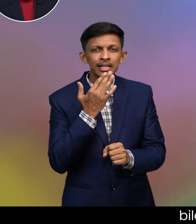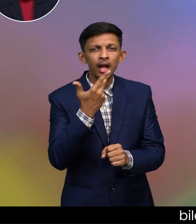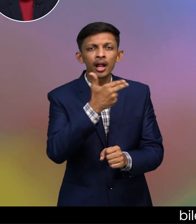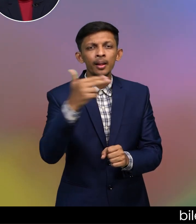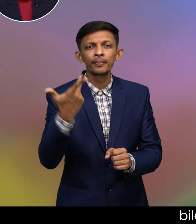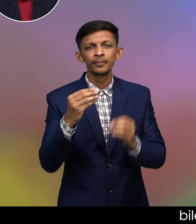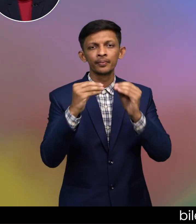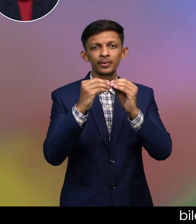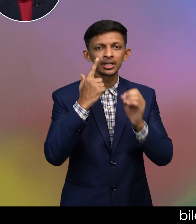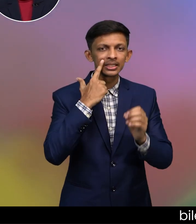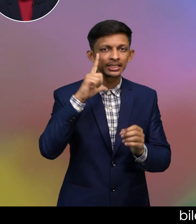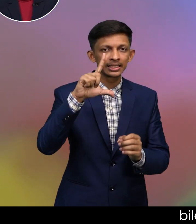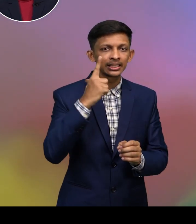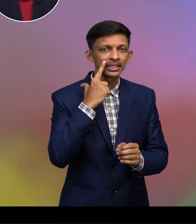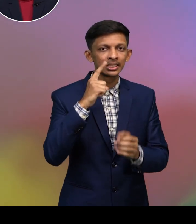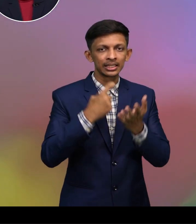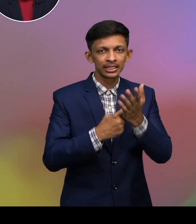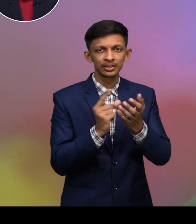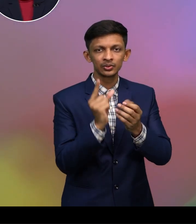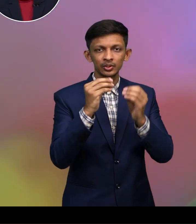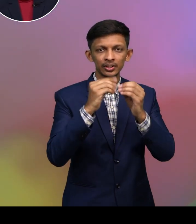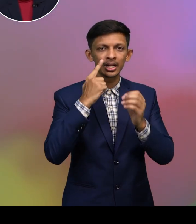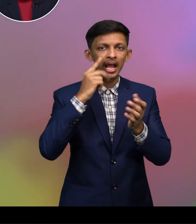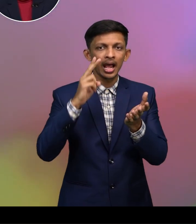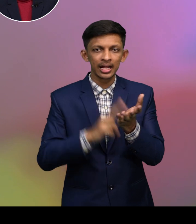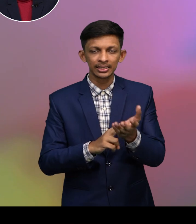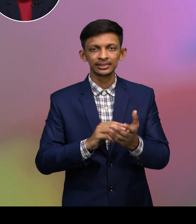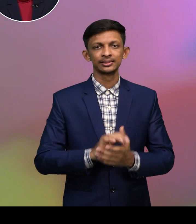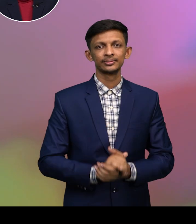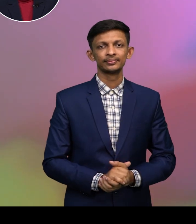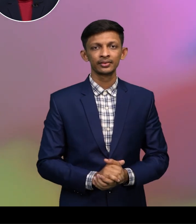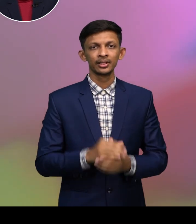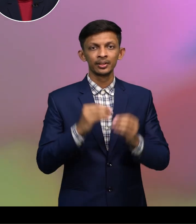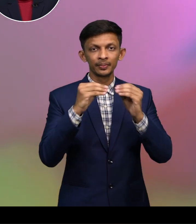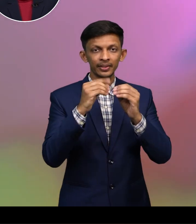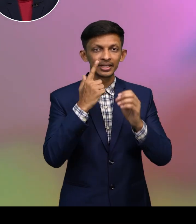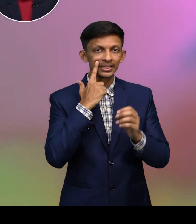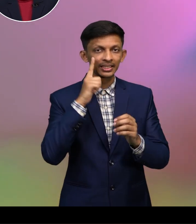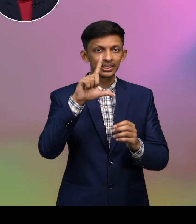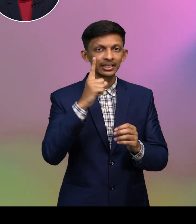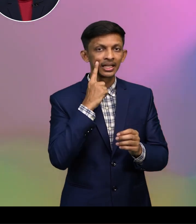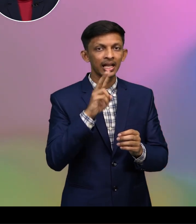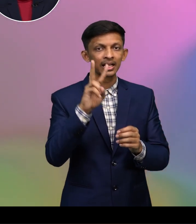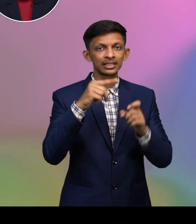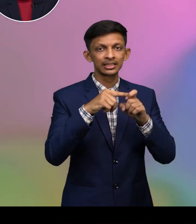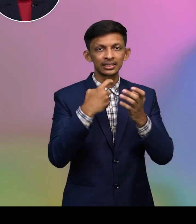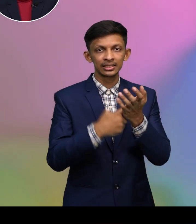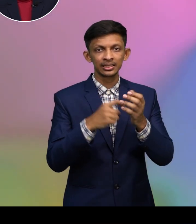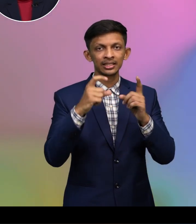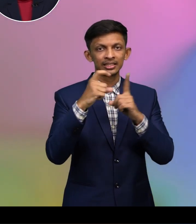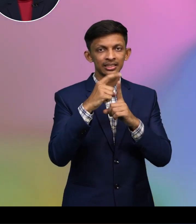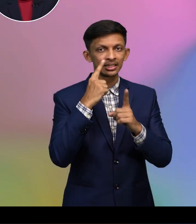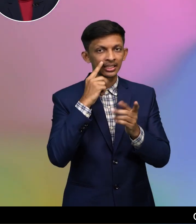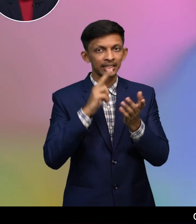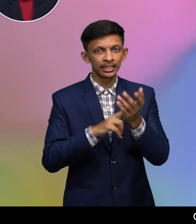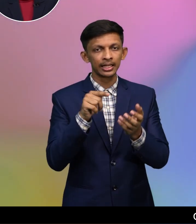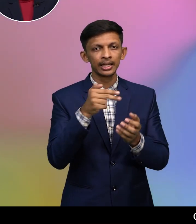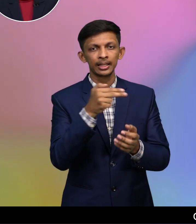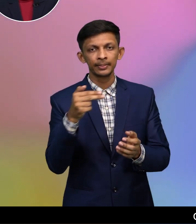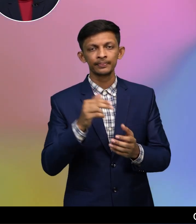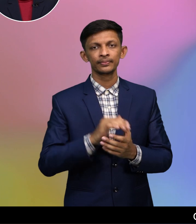Sebaceous glands in the skin eliminate the sebum containing waxes,